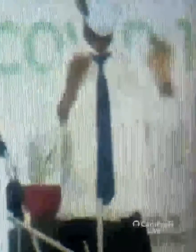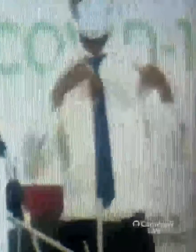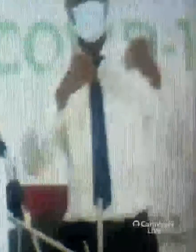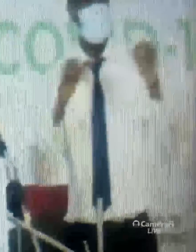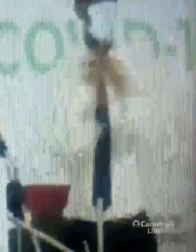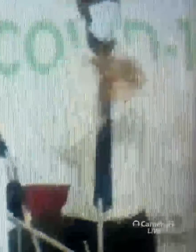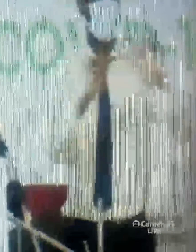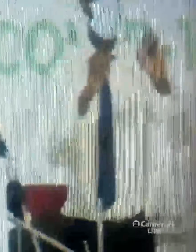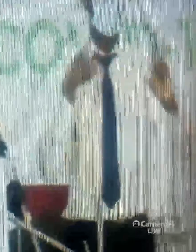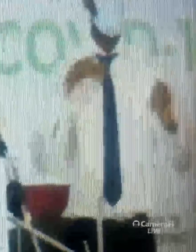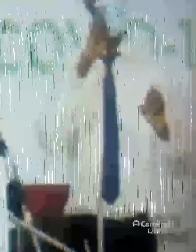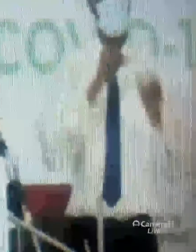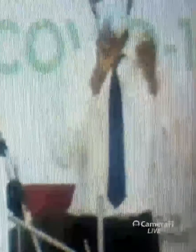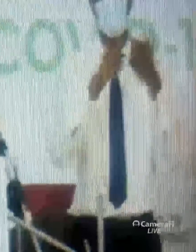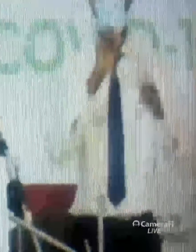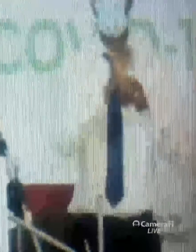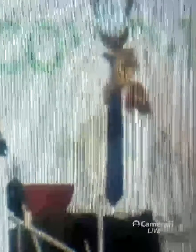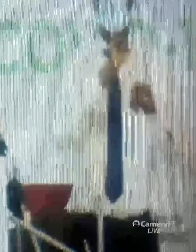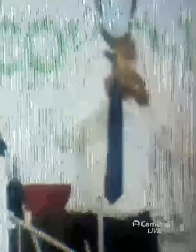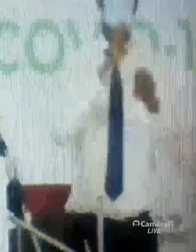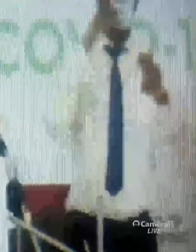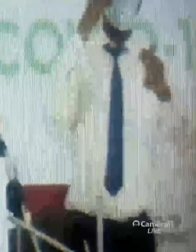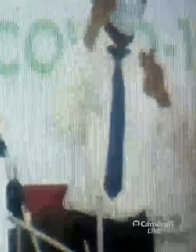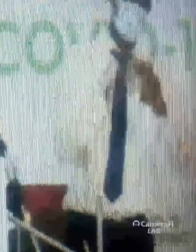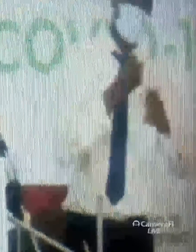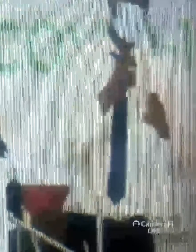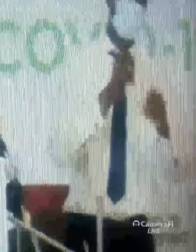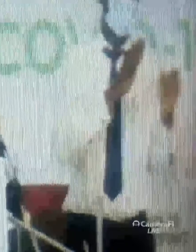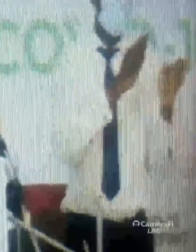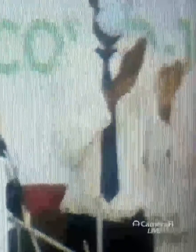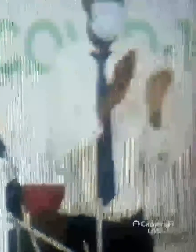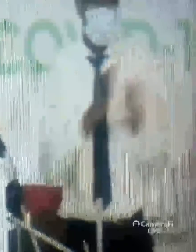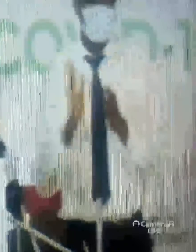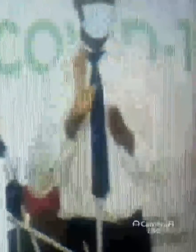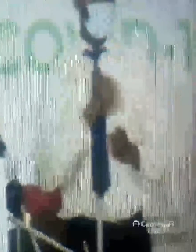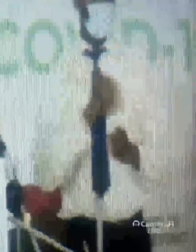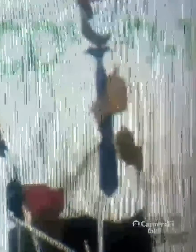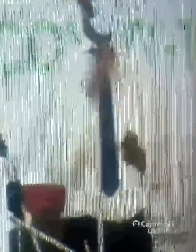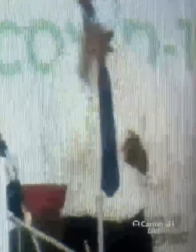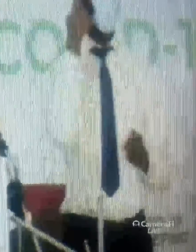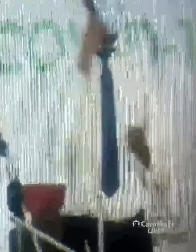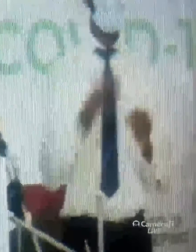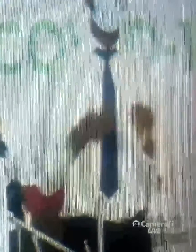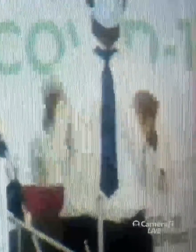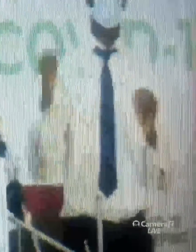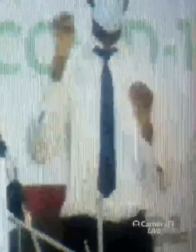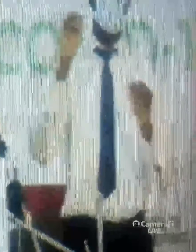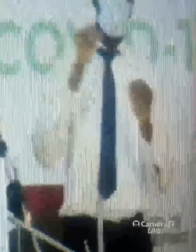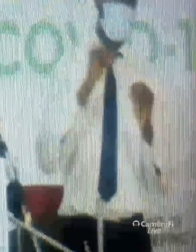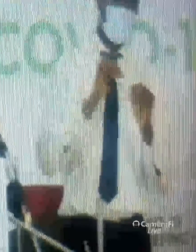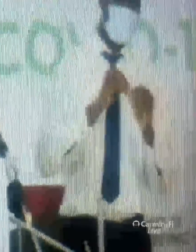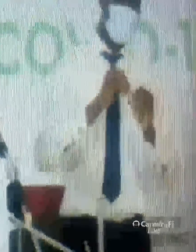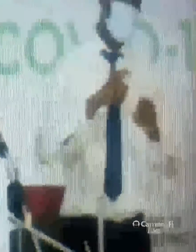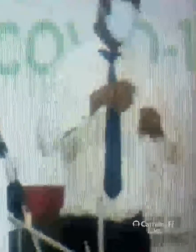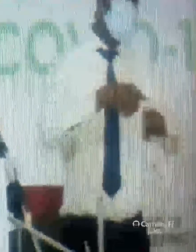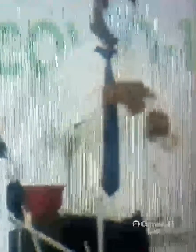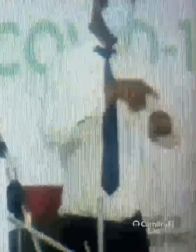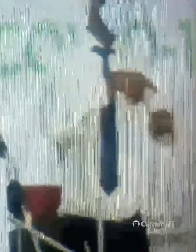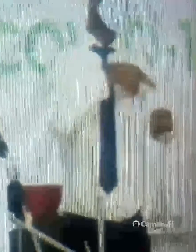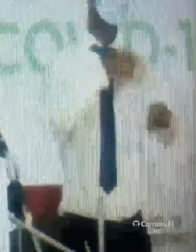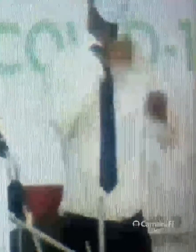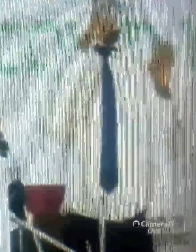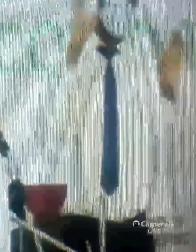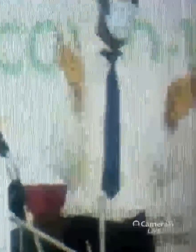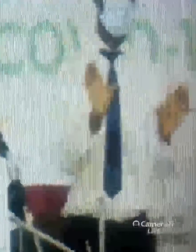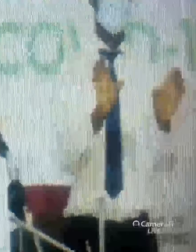we'll keep working very hard, but also prepare ourselves for some more prolonged action. But ultimately,